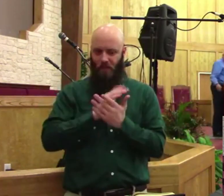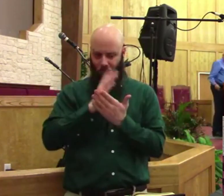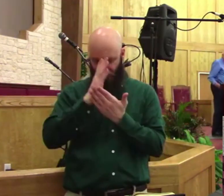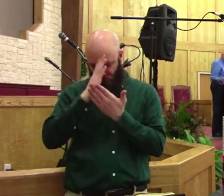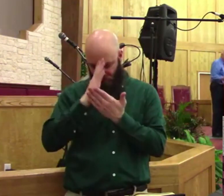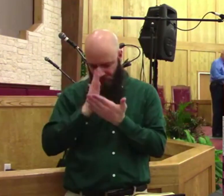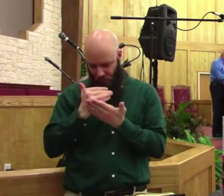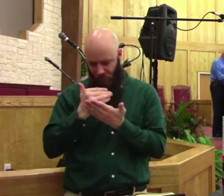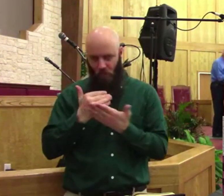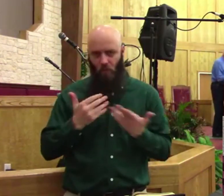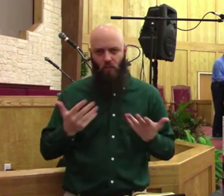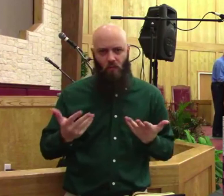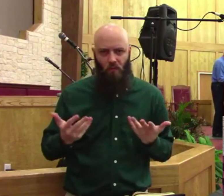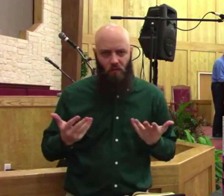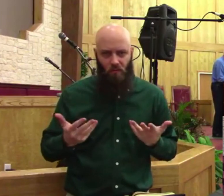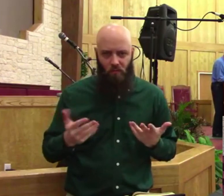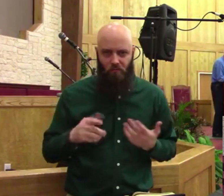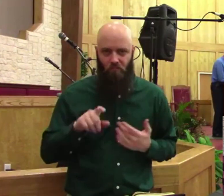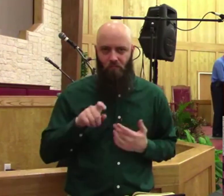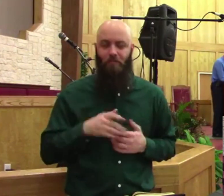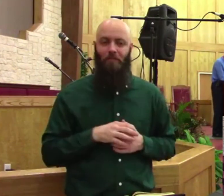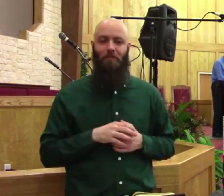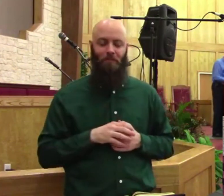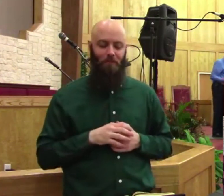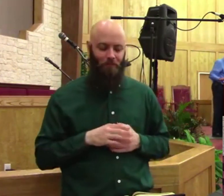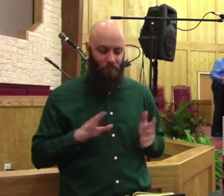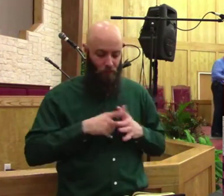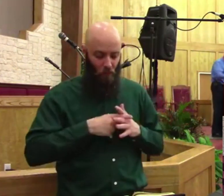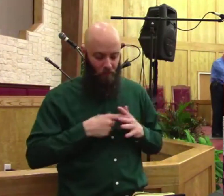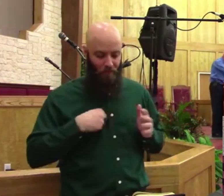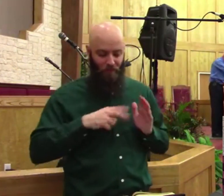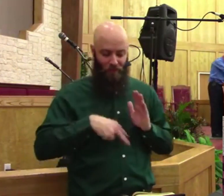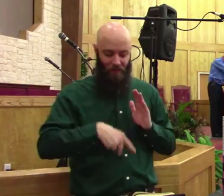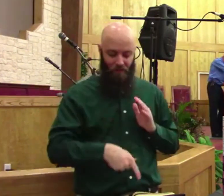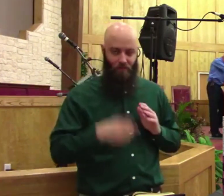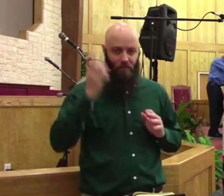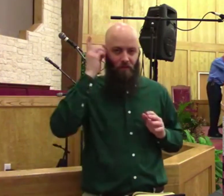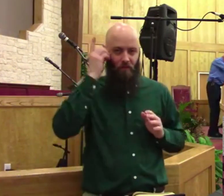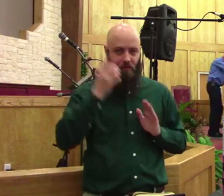let's begin just by reading. I'll read part of 5,